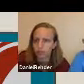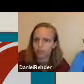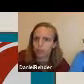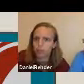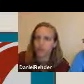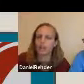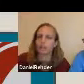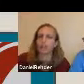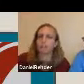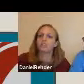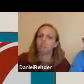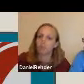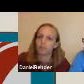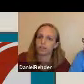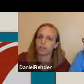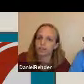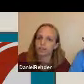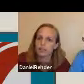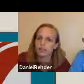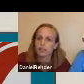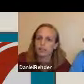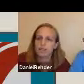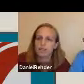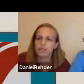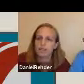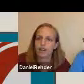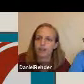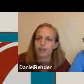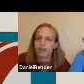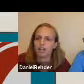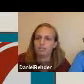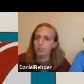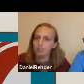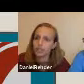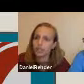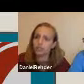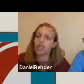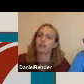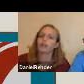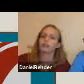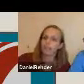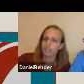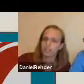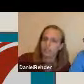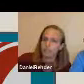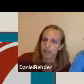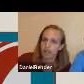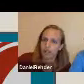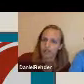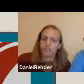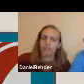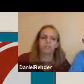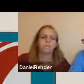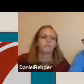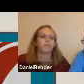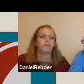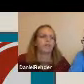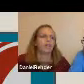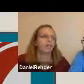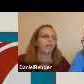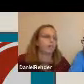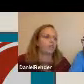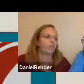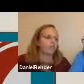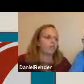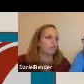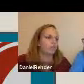University of North Dakota that happens each summer. And they have a spoken language track and a sign language track.